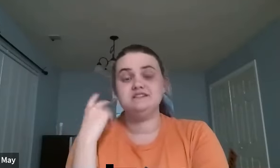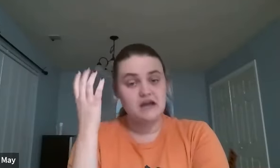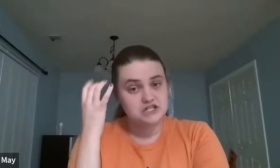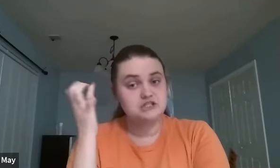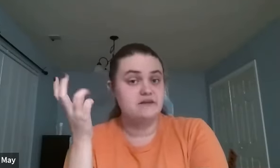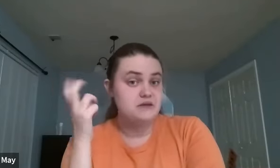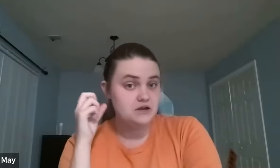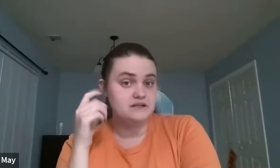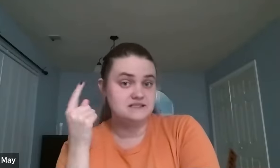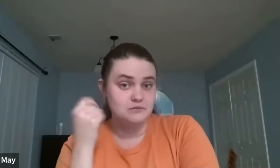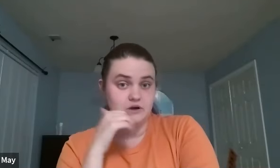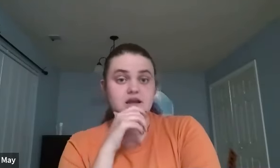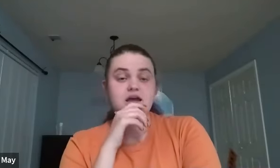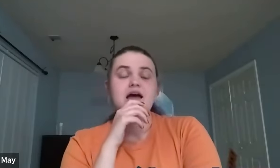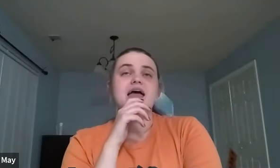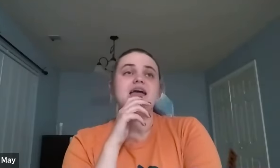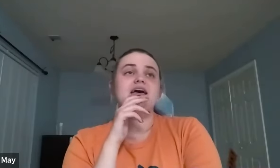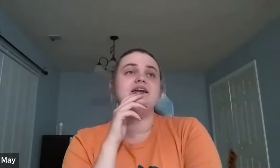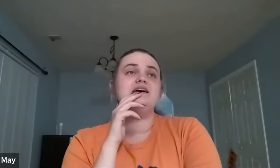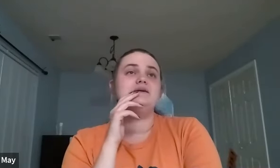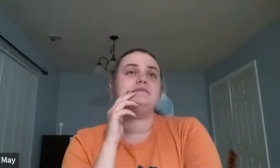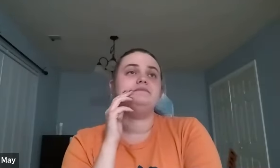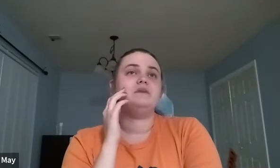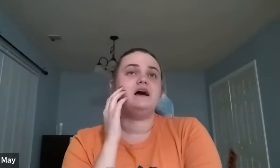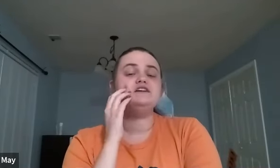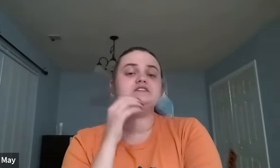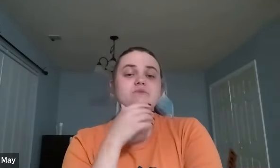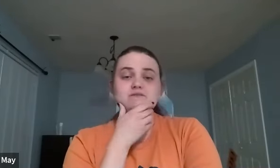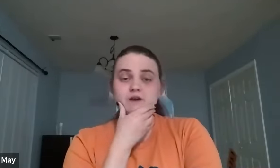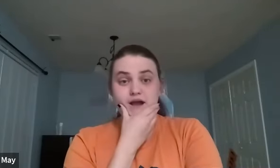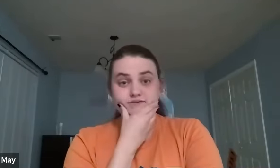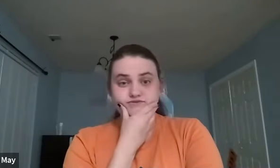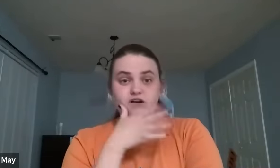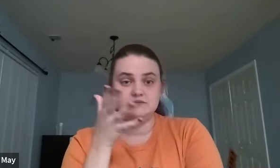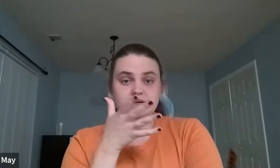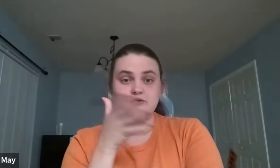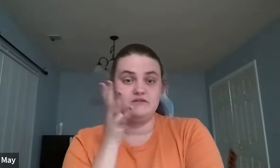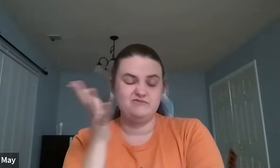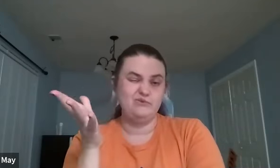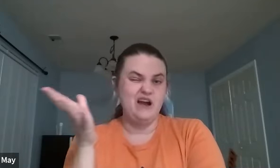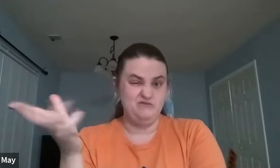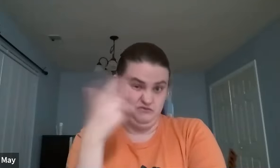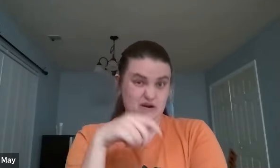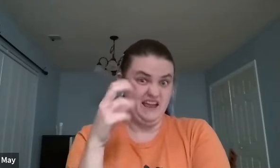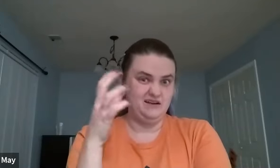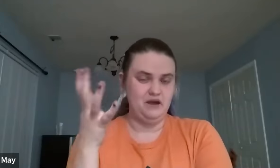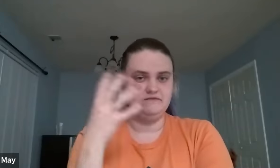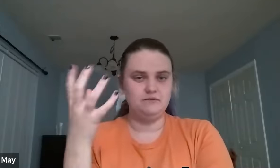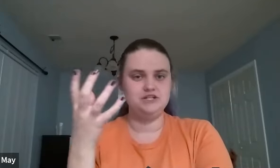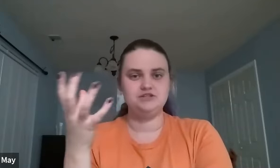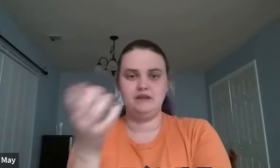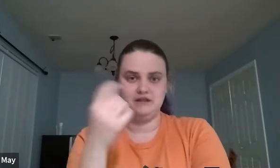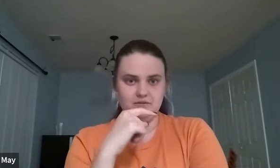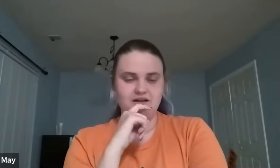it actually them hearing someone? And I actually, whenever I talk to people, or I've read about informational, like during my